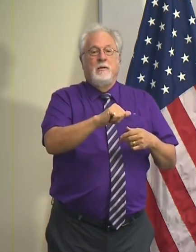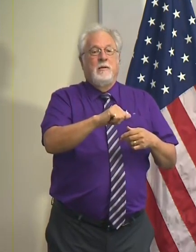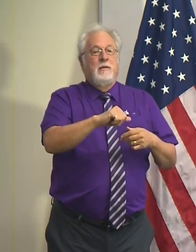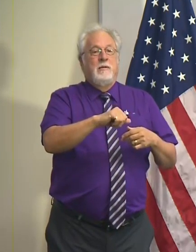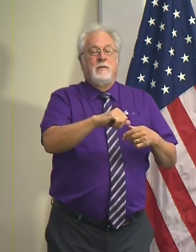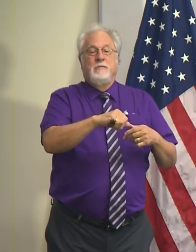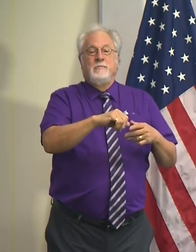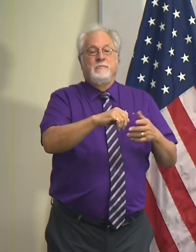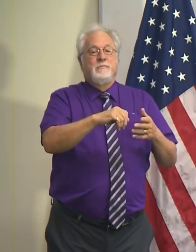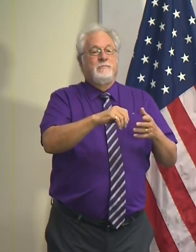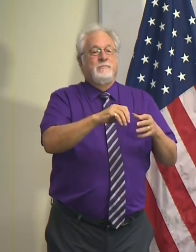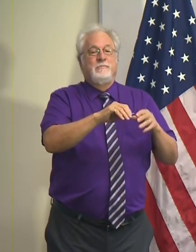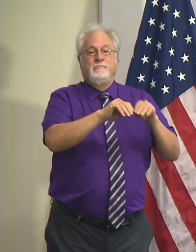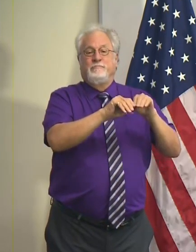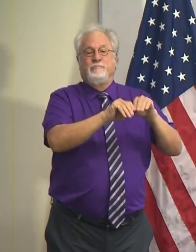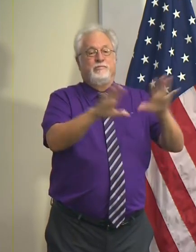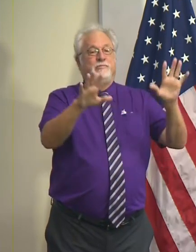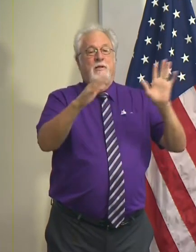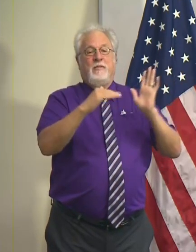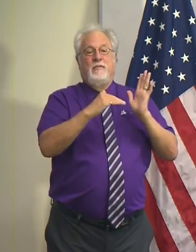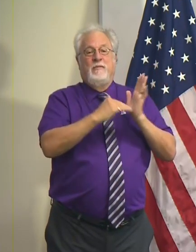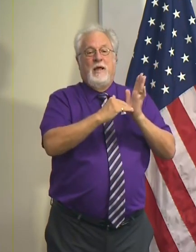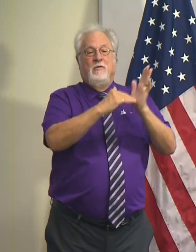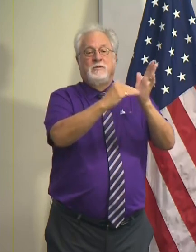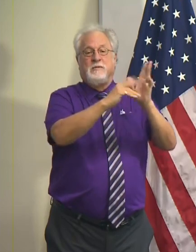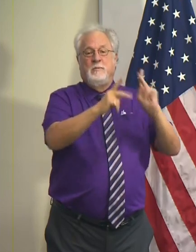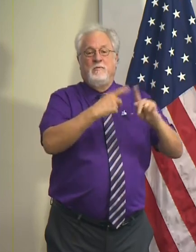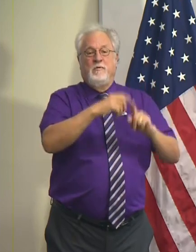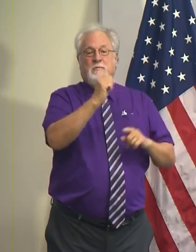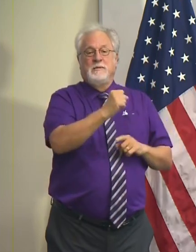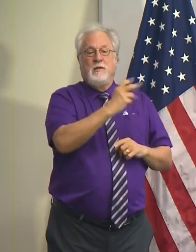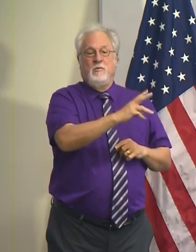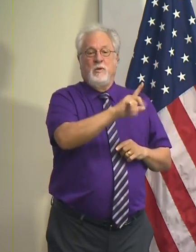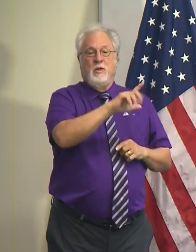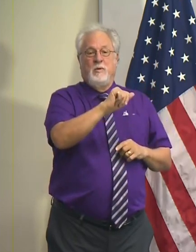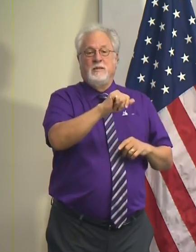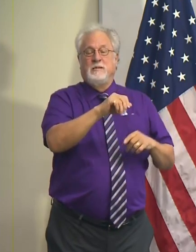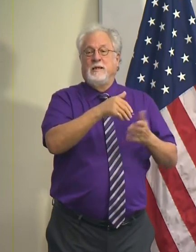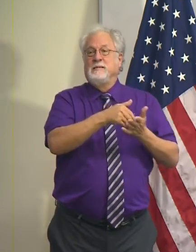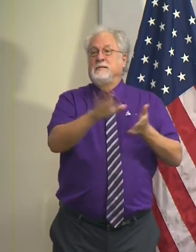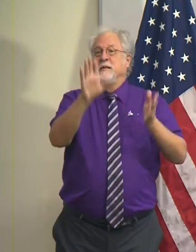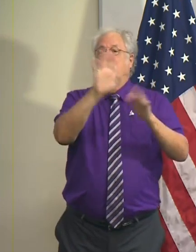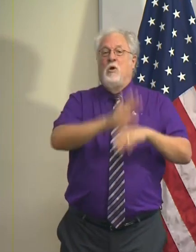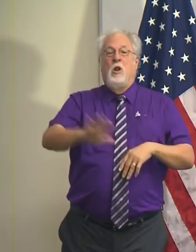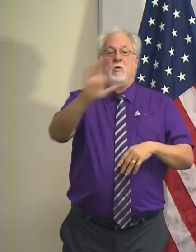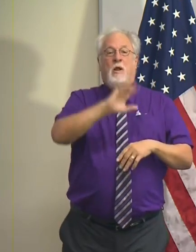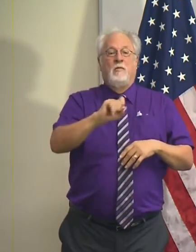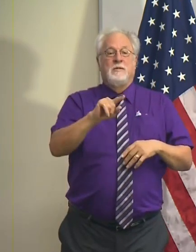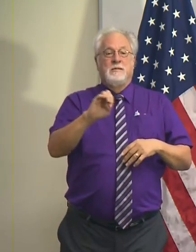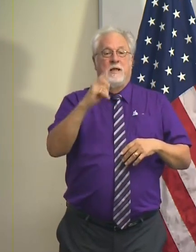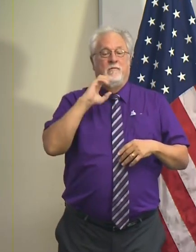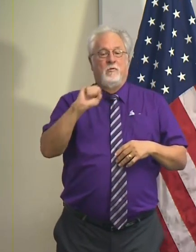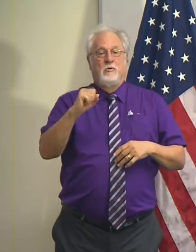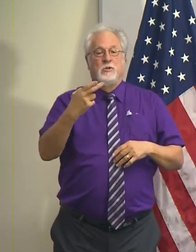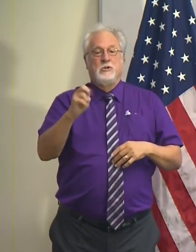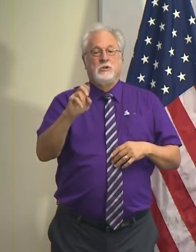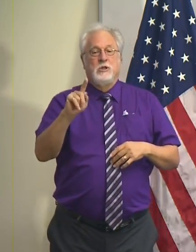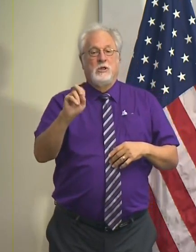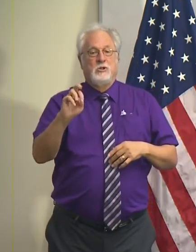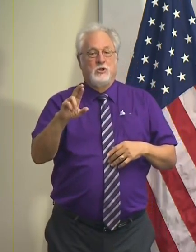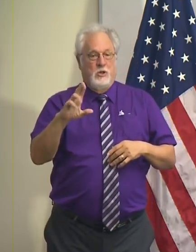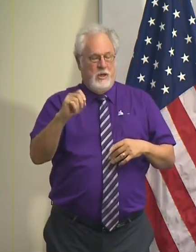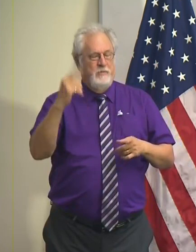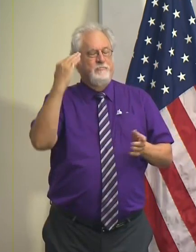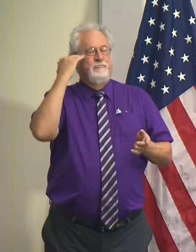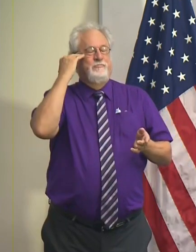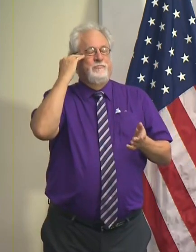thousands of people from southwest Louisiana and sent them across the state to be sheltered. And I'm mindful